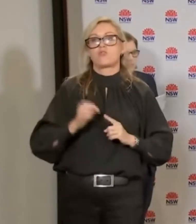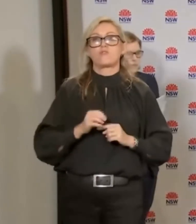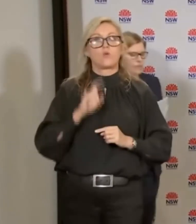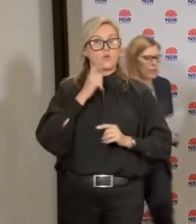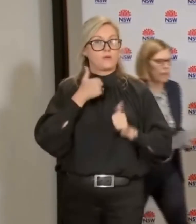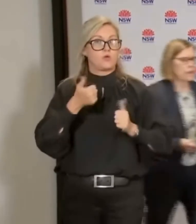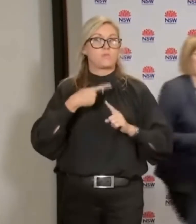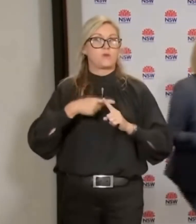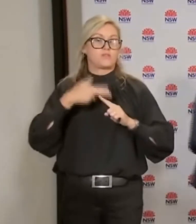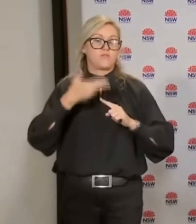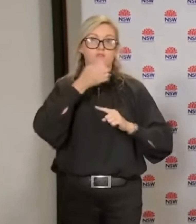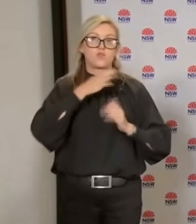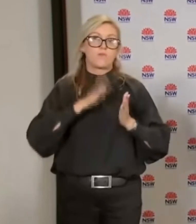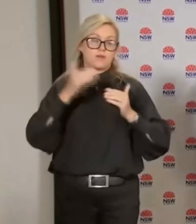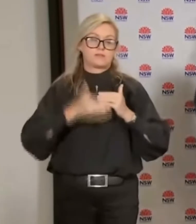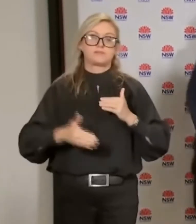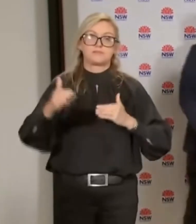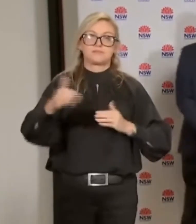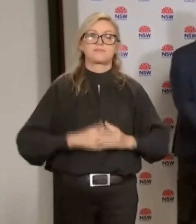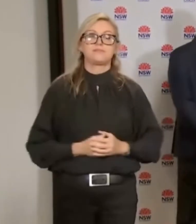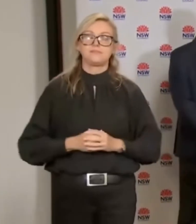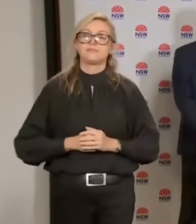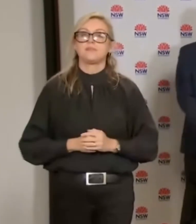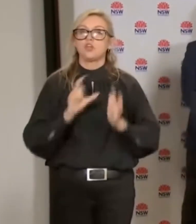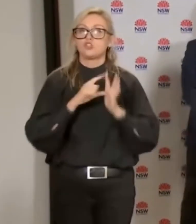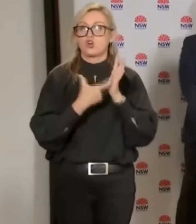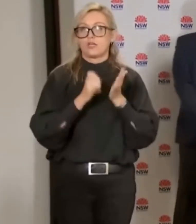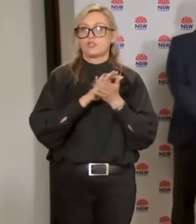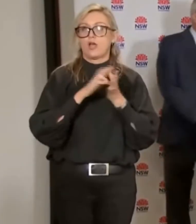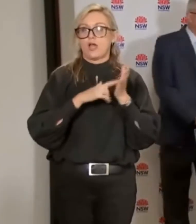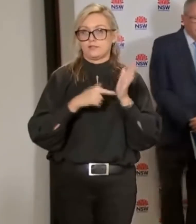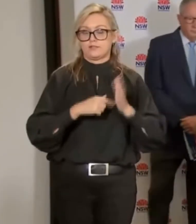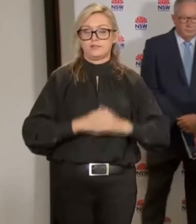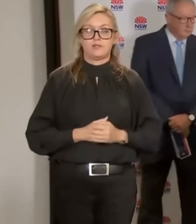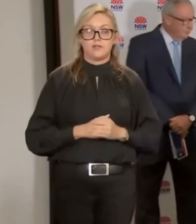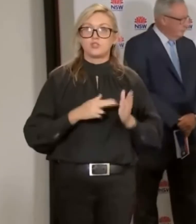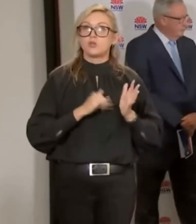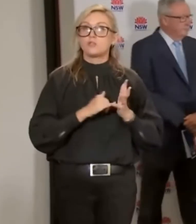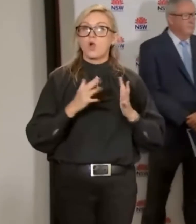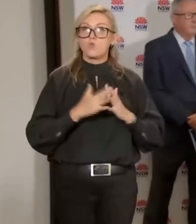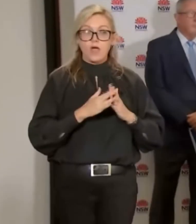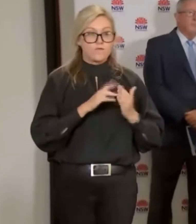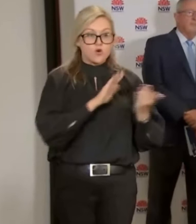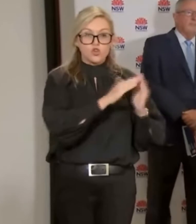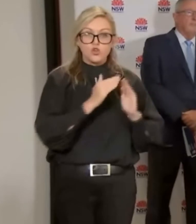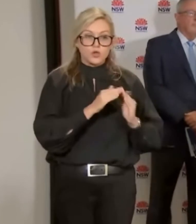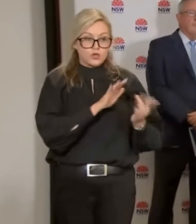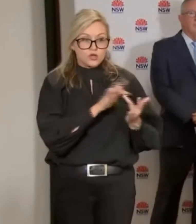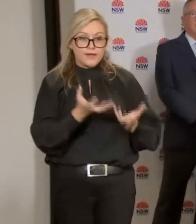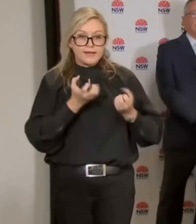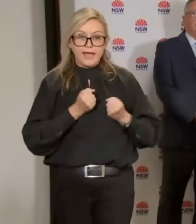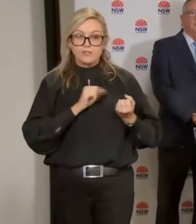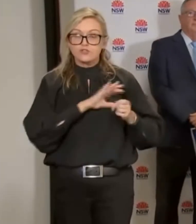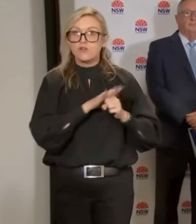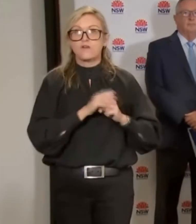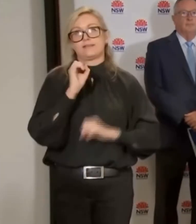you. Thank you, Premier. So New South Wales recorded no locally acquired cases of COVID in the last 24